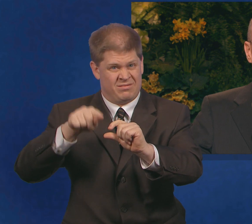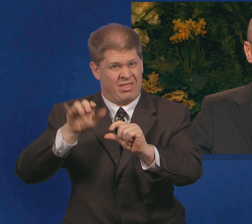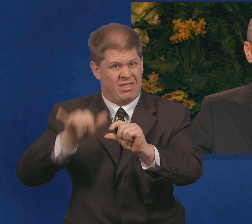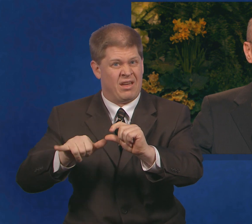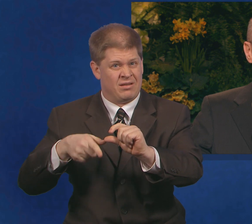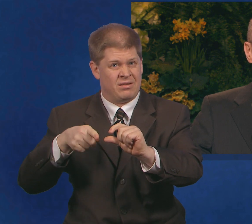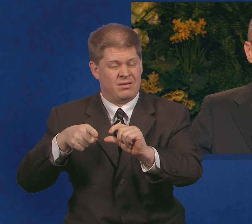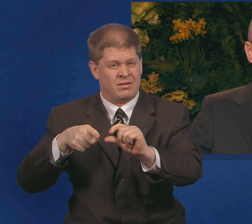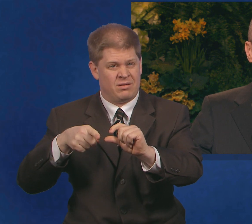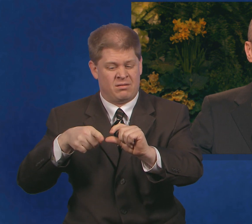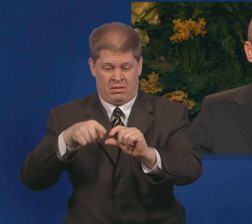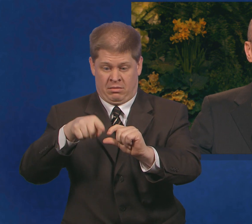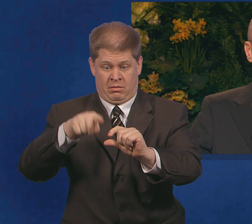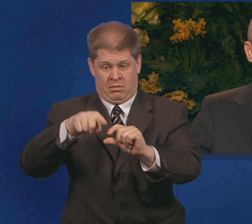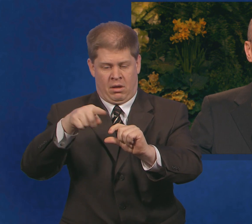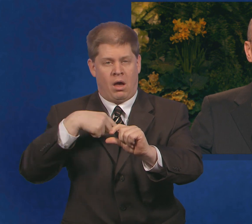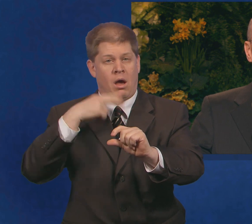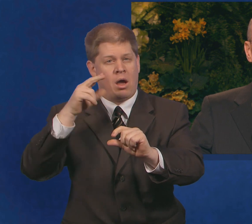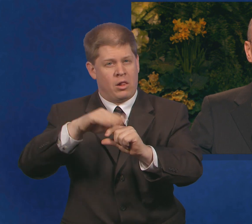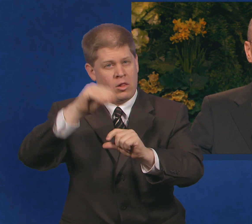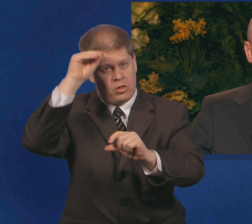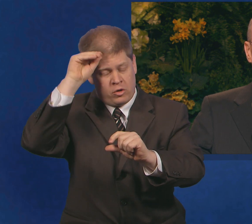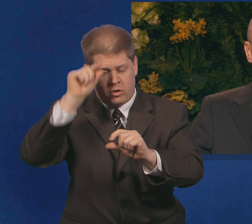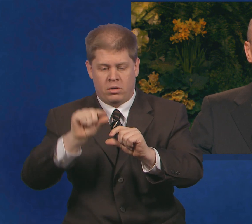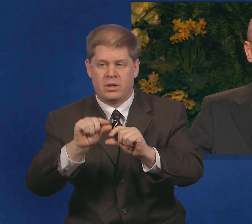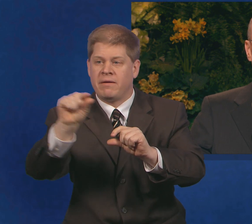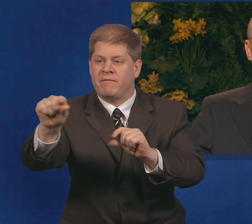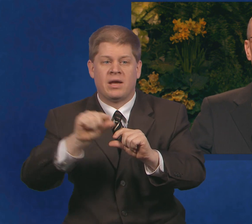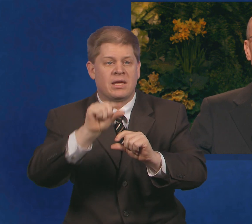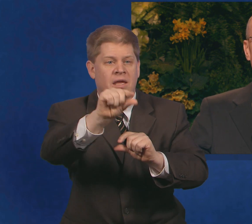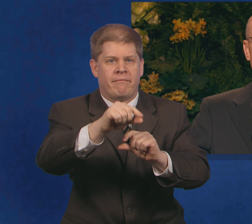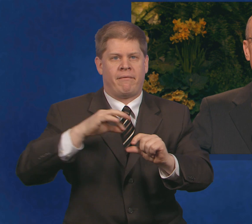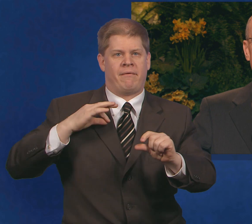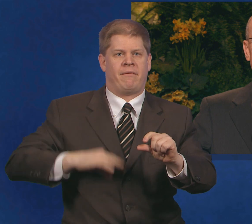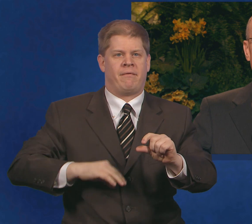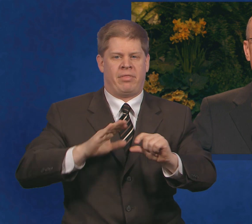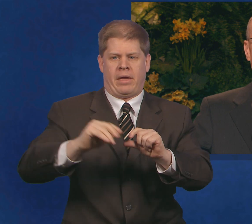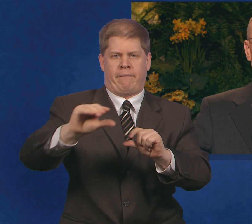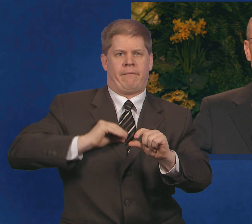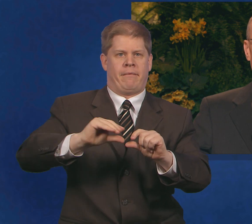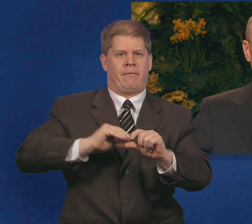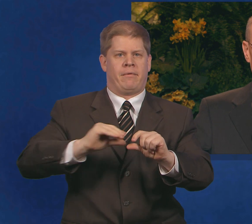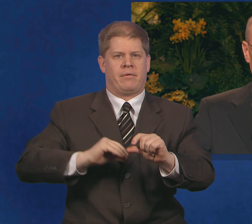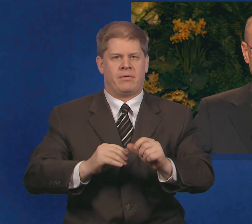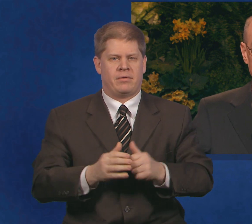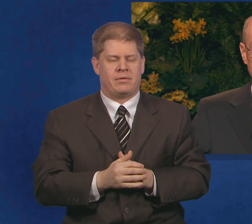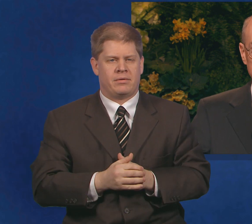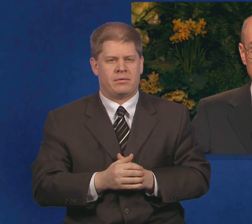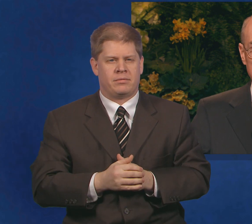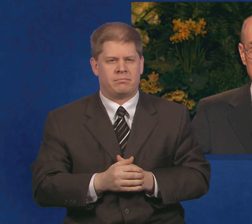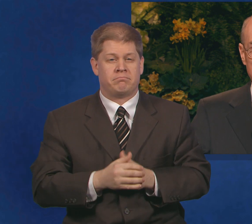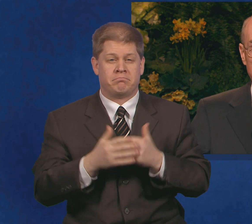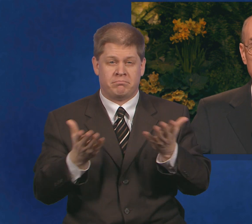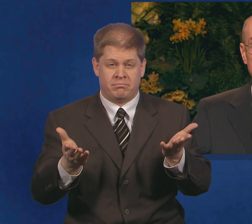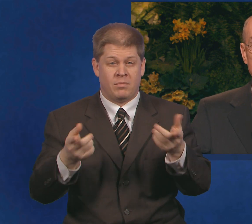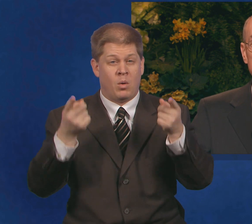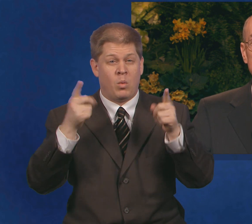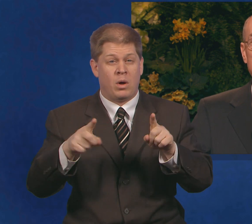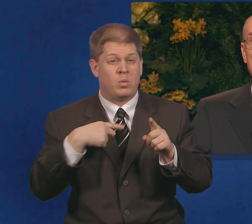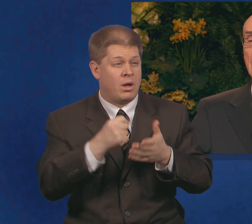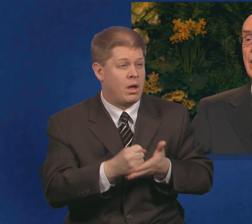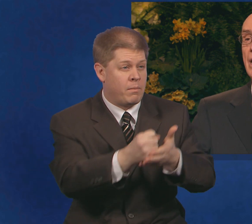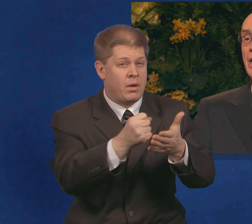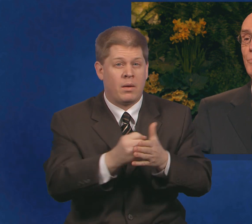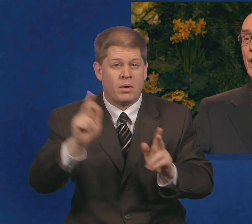that it really is better to give than to receive. That is partly because when we give help in the